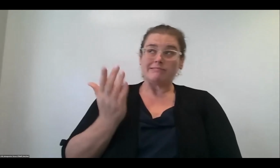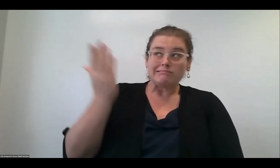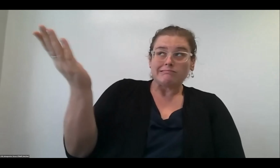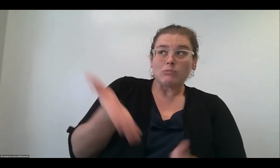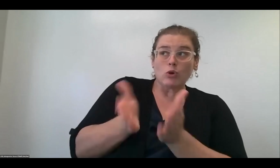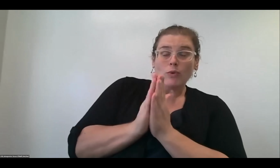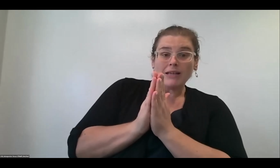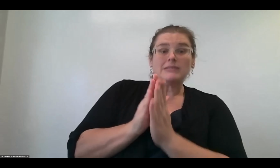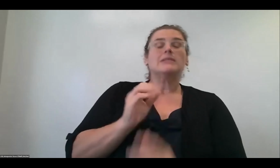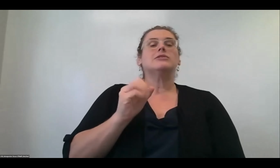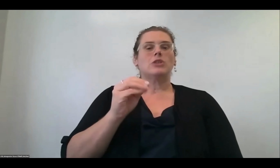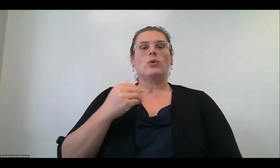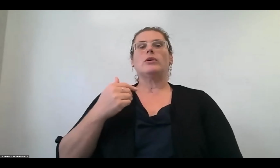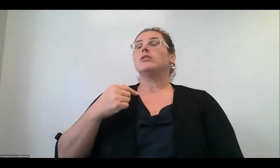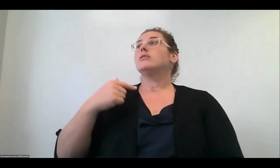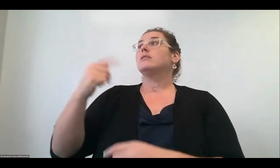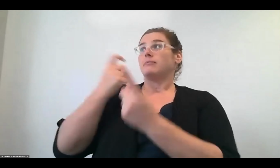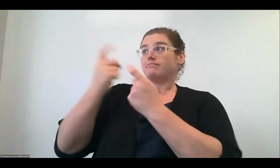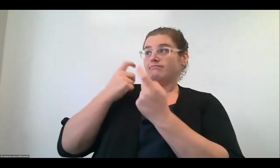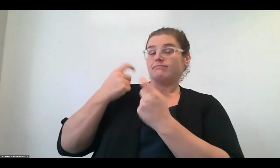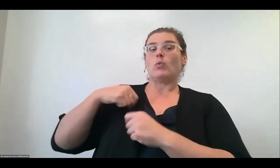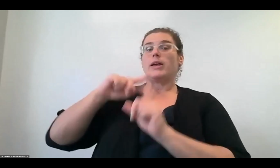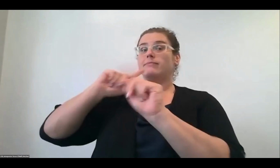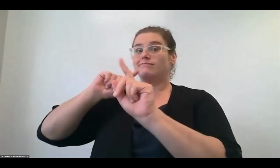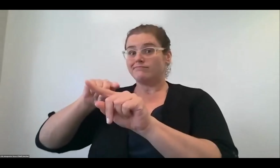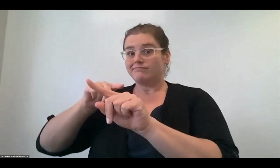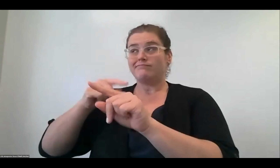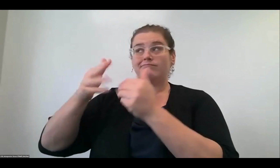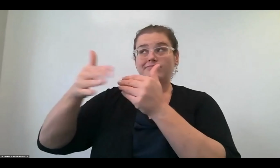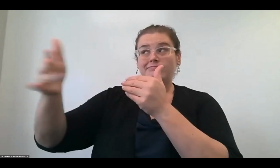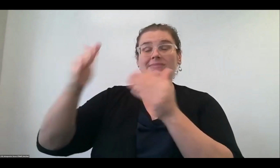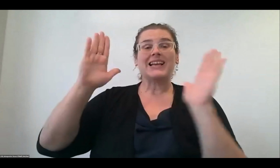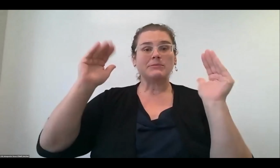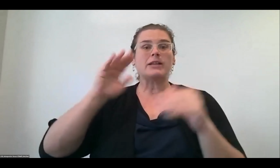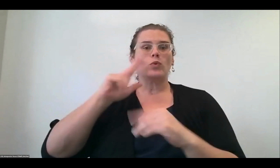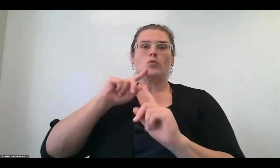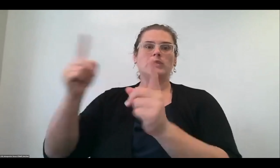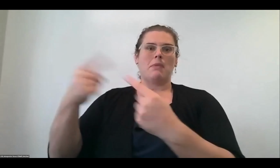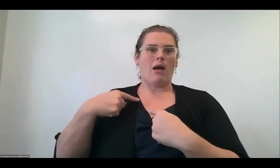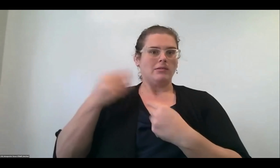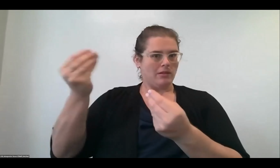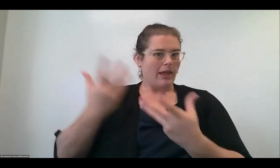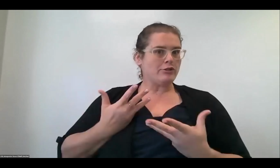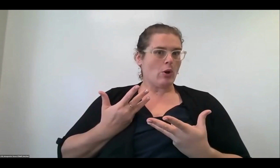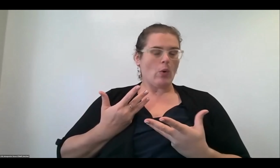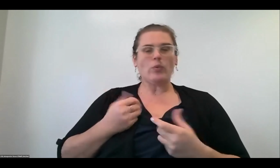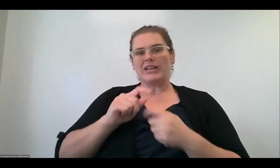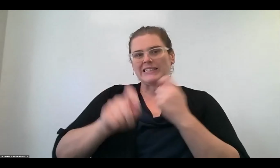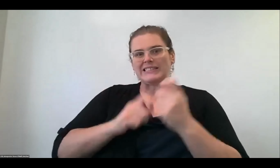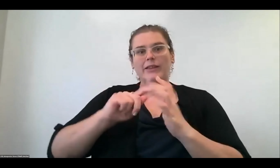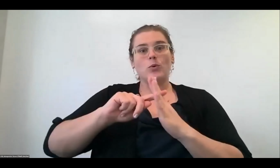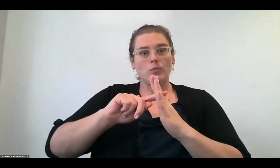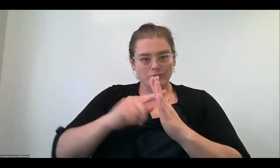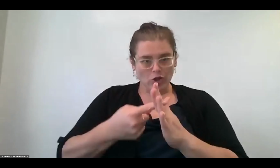our responses to the questions, we expect to be hearing back from them, and then we'll have a better idea of exactly what will be the effective